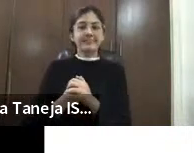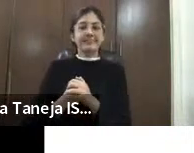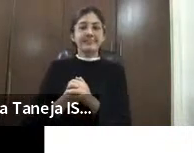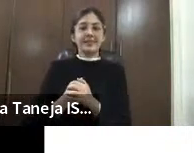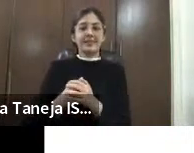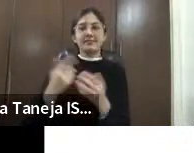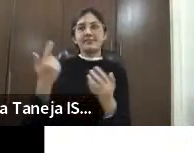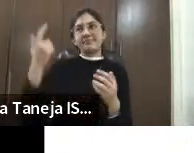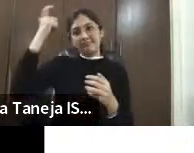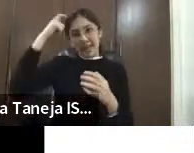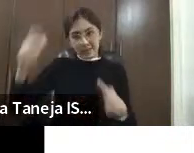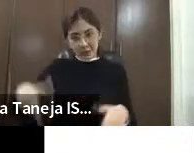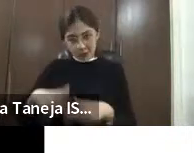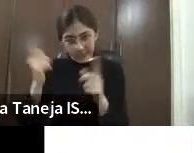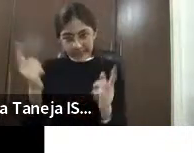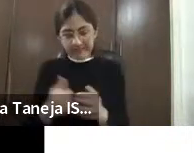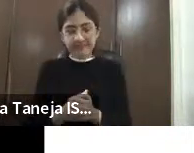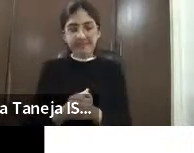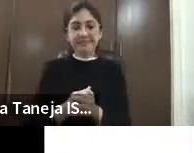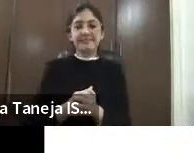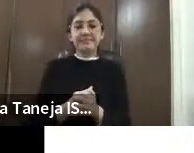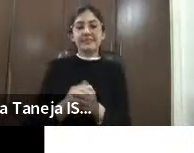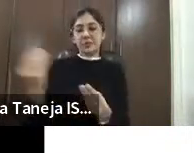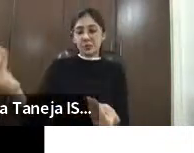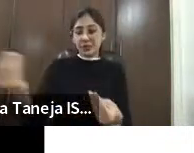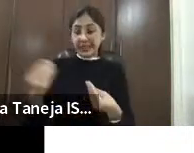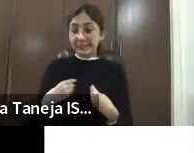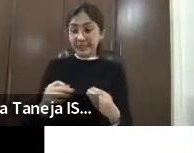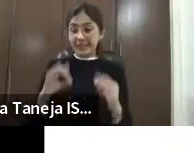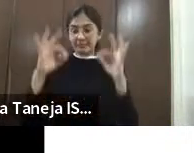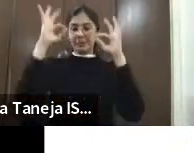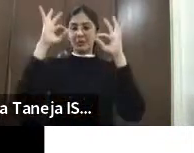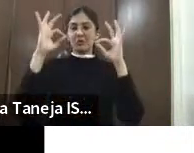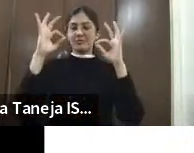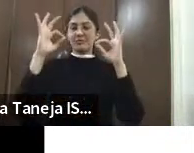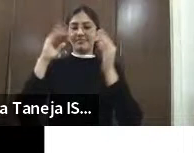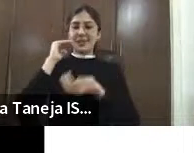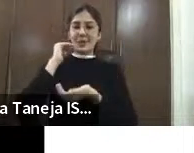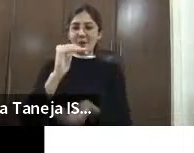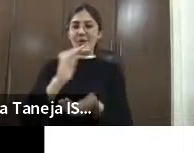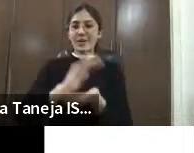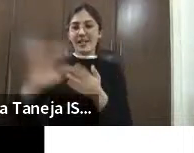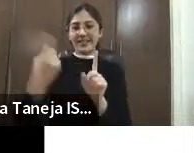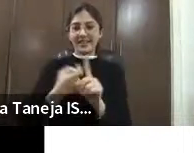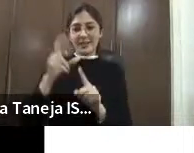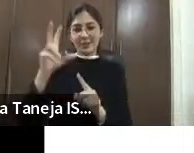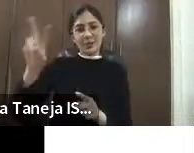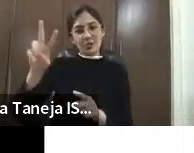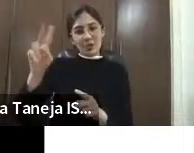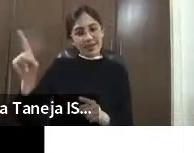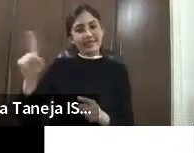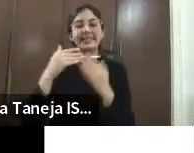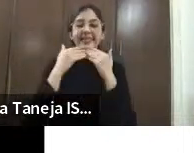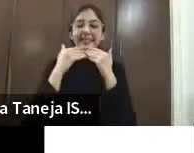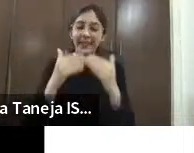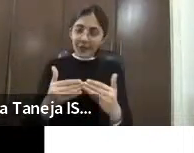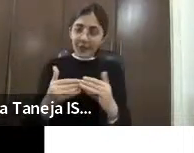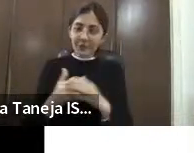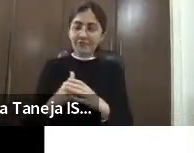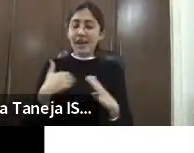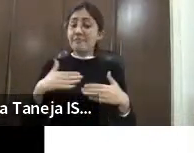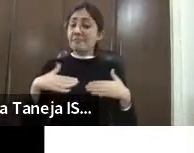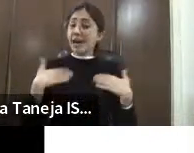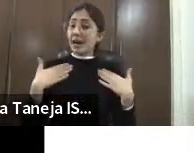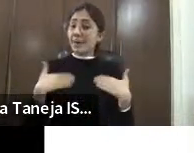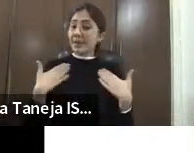Mindtree and for giving me the special jury Helen Keller 2021 awards. I'm very happy to see that